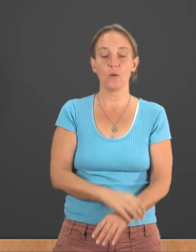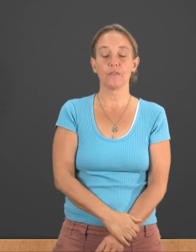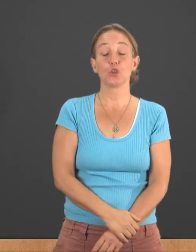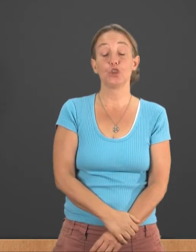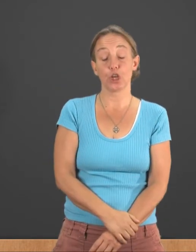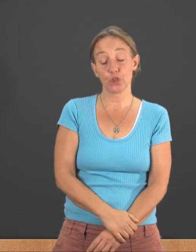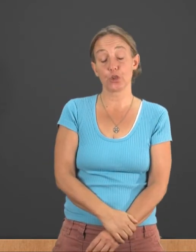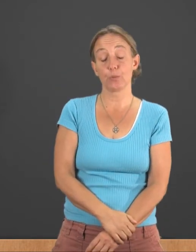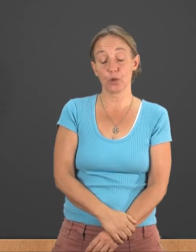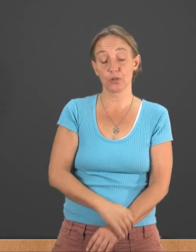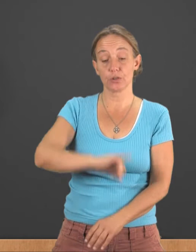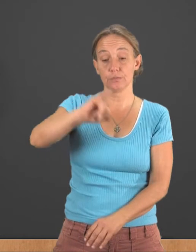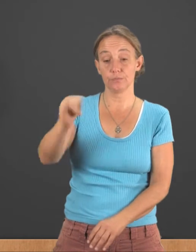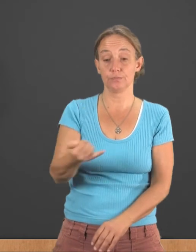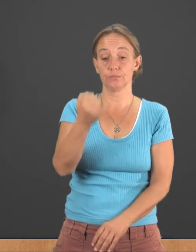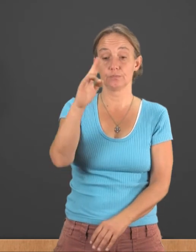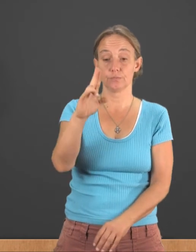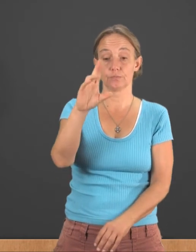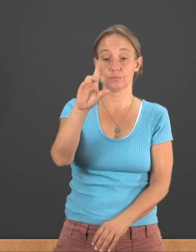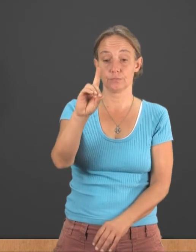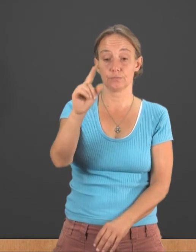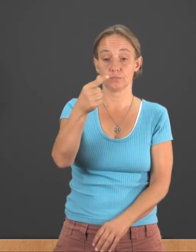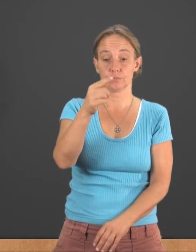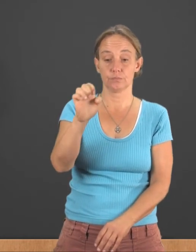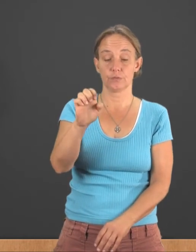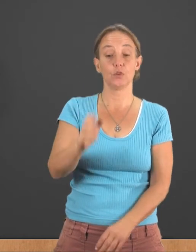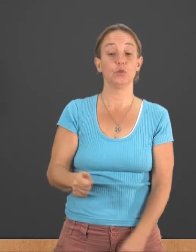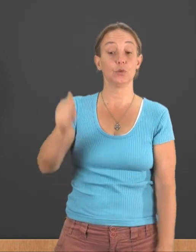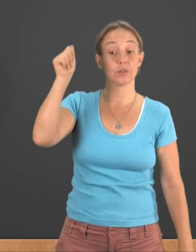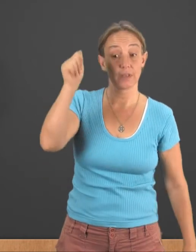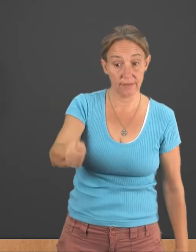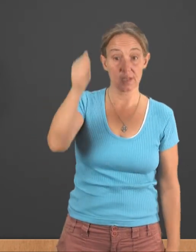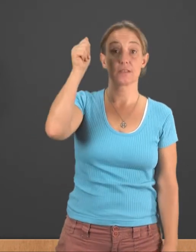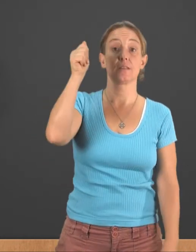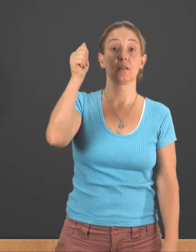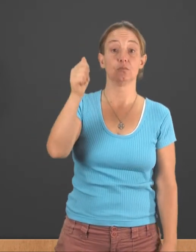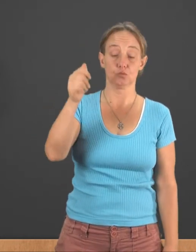However, judge the person is usually like this now.